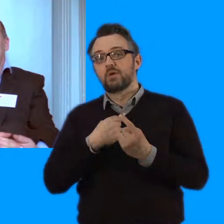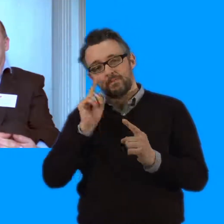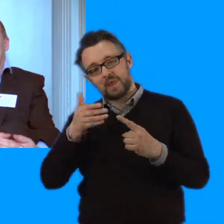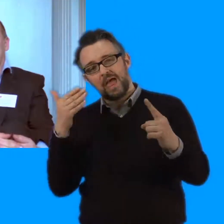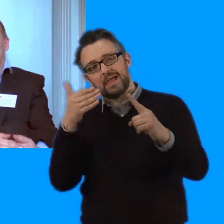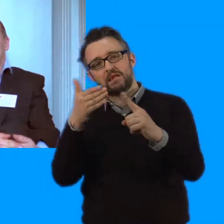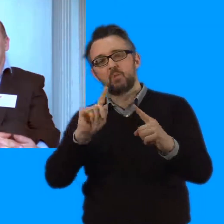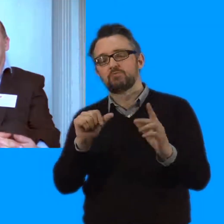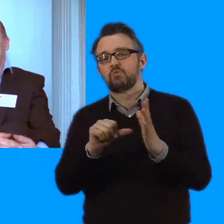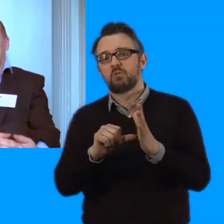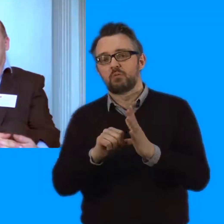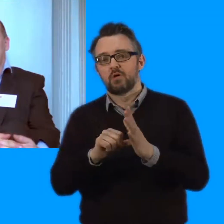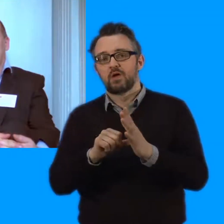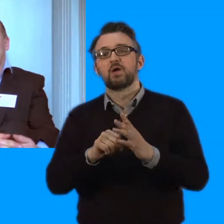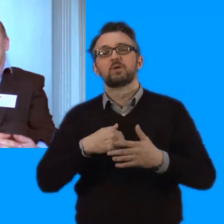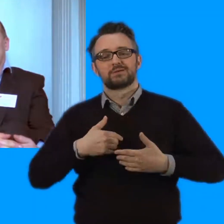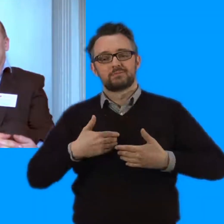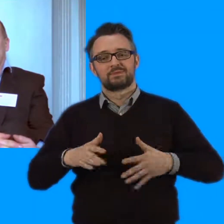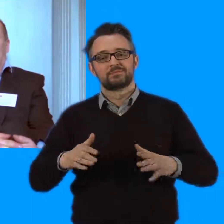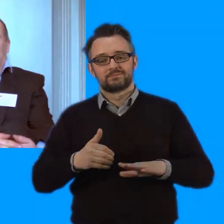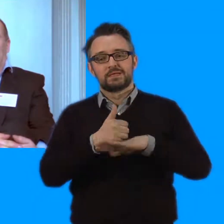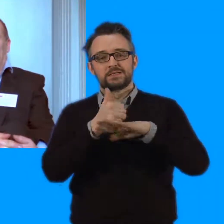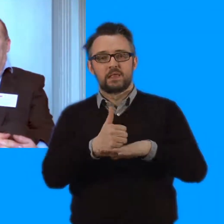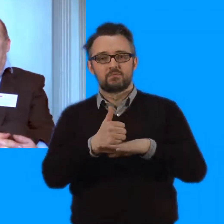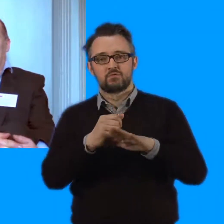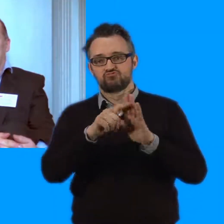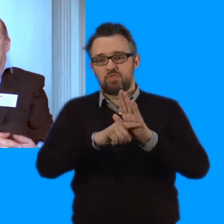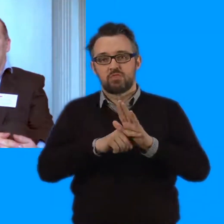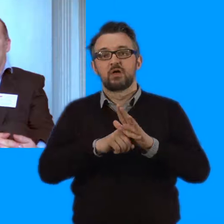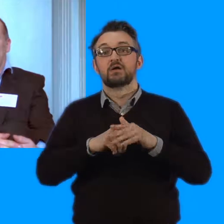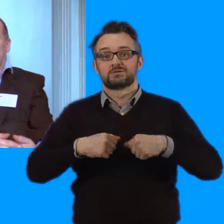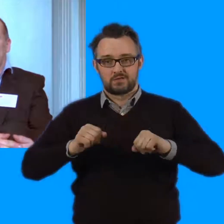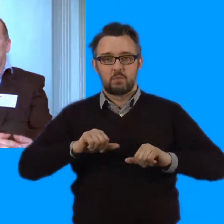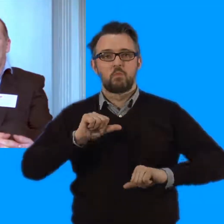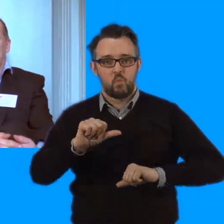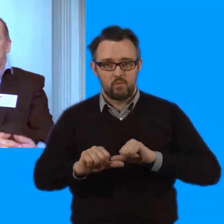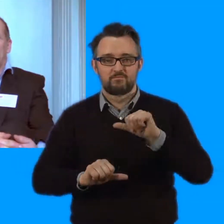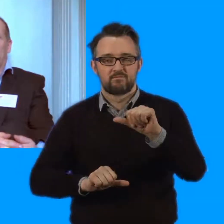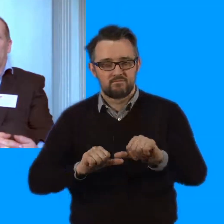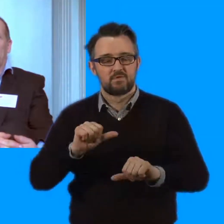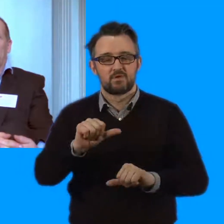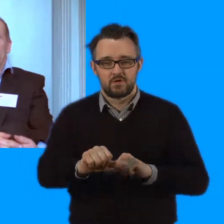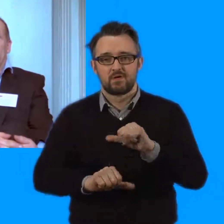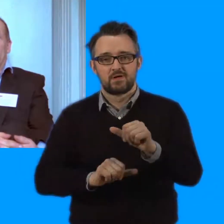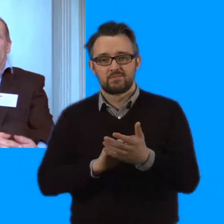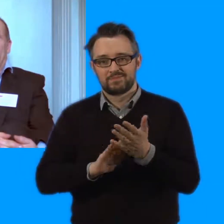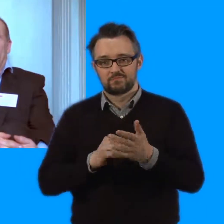we're starting to identify and put parameters around it. And I think we're moving in the right direction to try